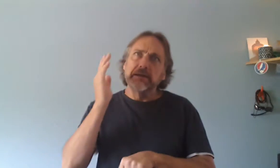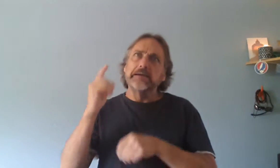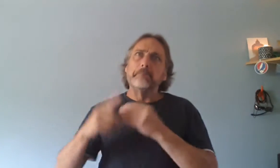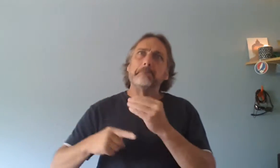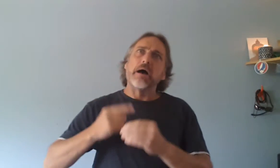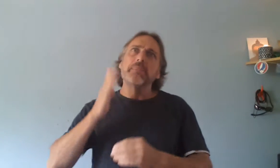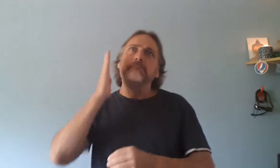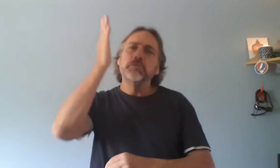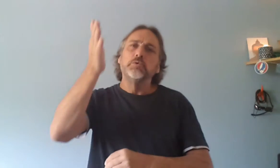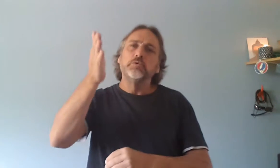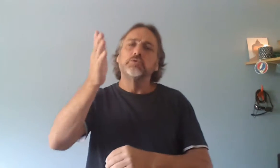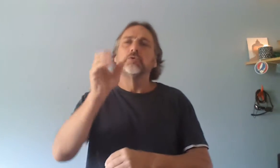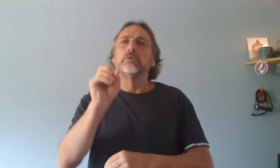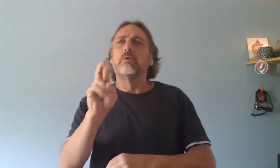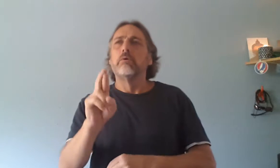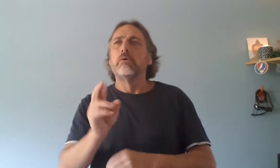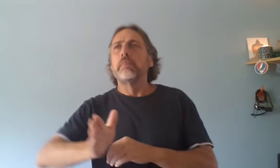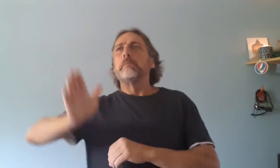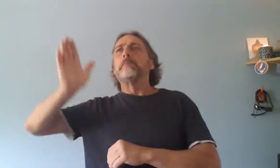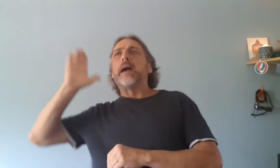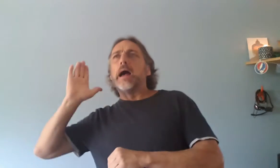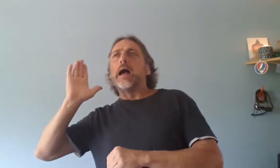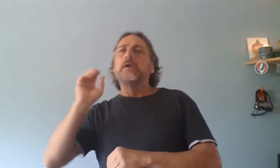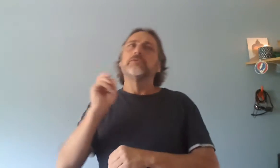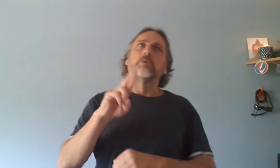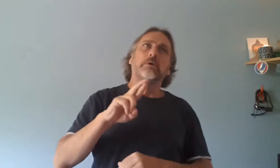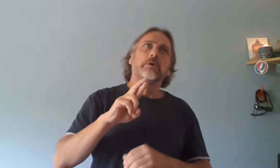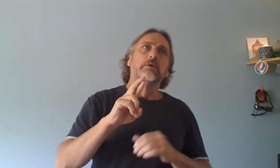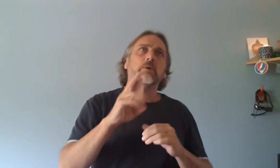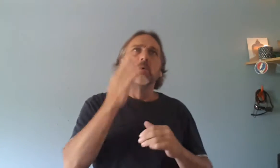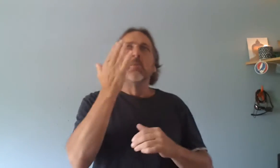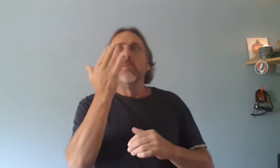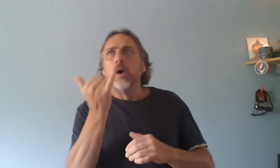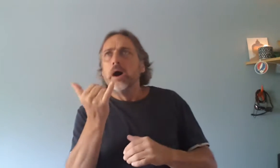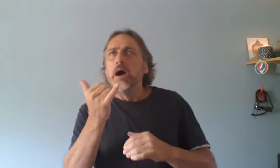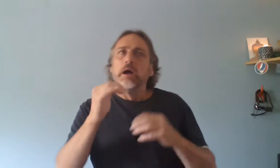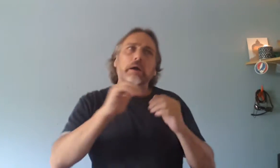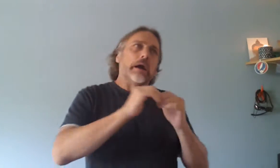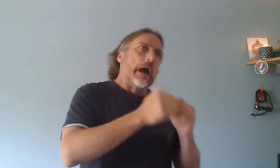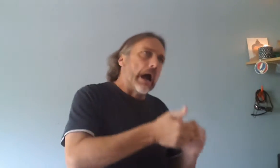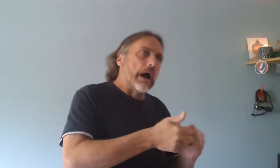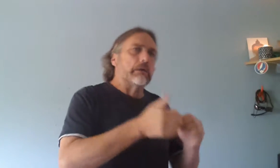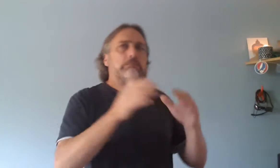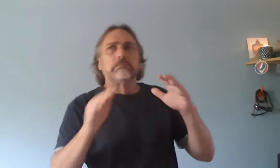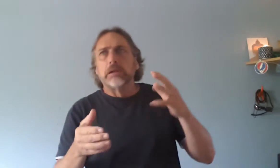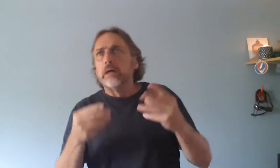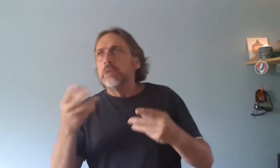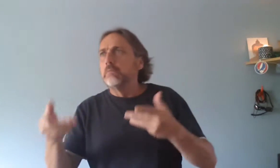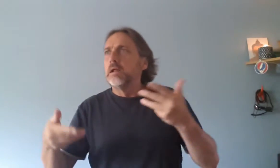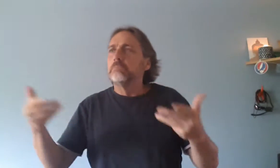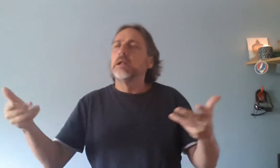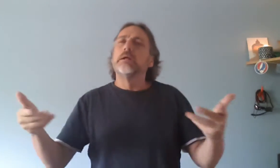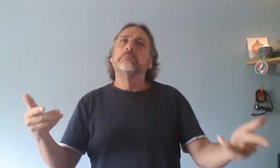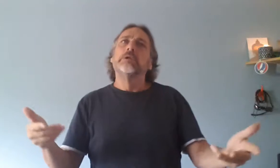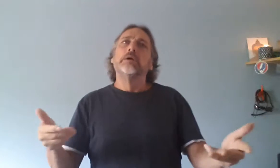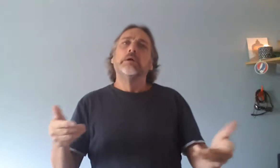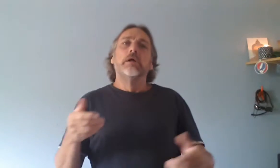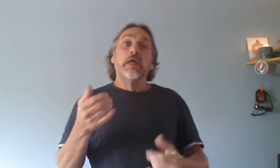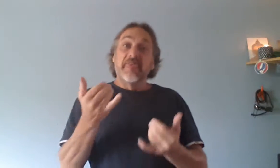whom, or why it worked out this way, or why it didn't work out this way. And the present moment, which is the only time that we're ever alive in, the